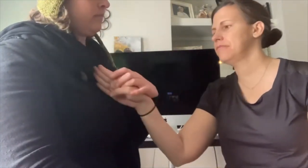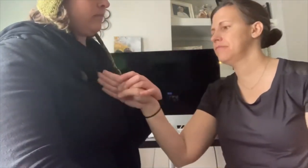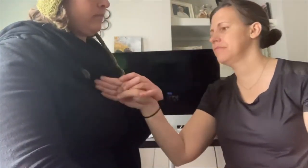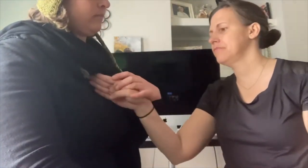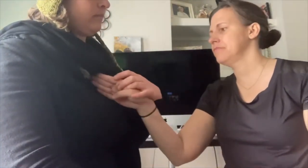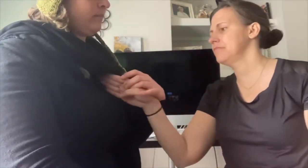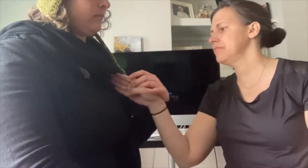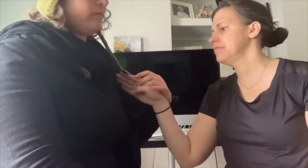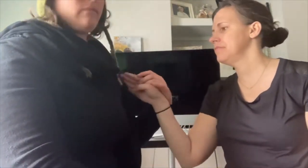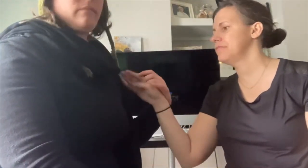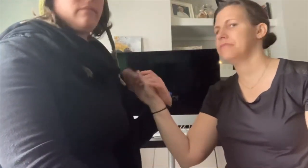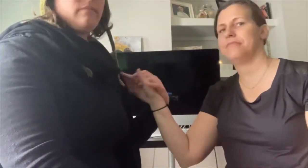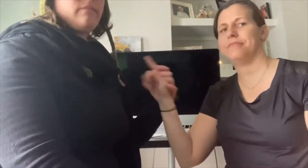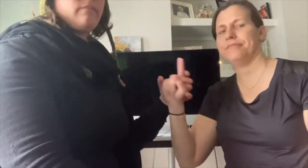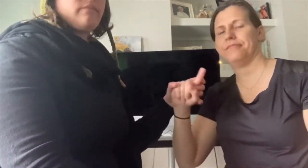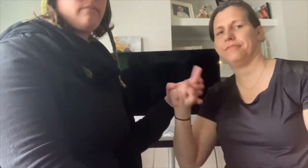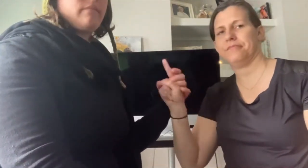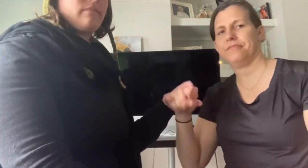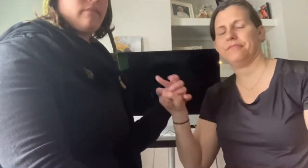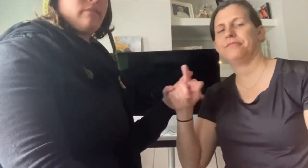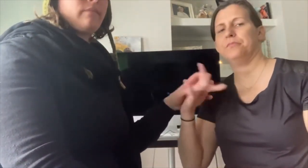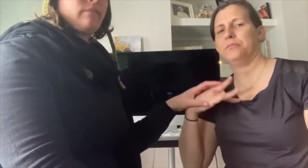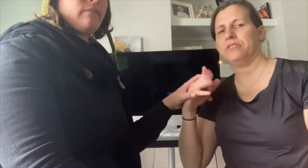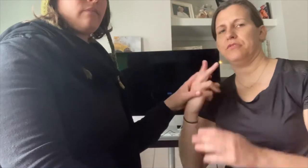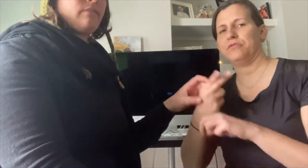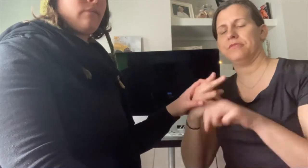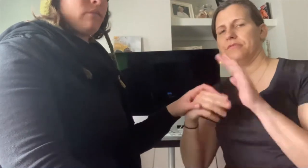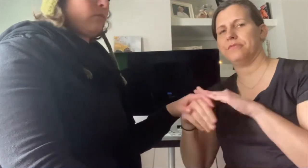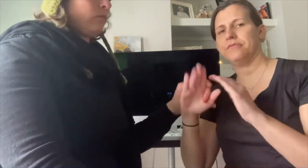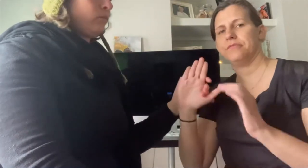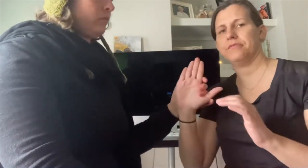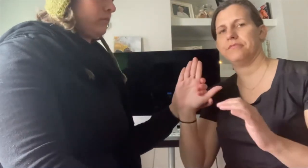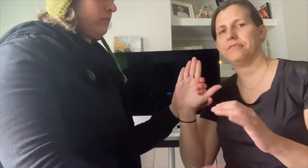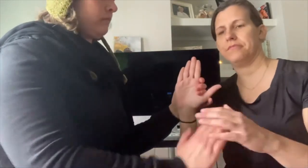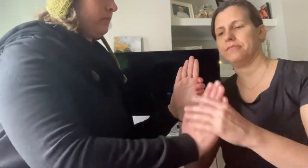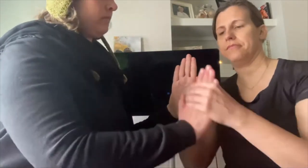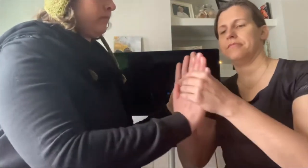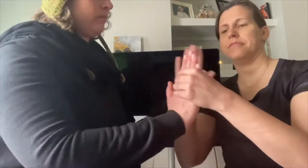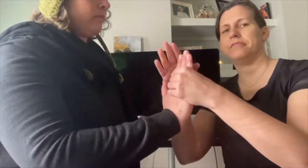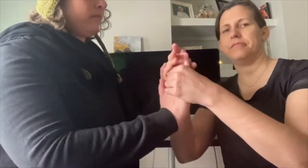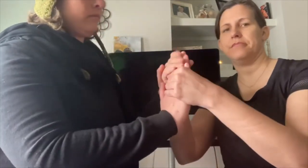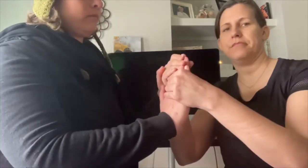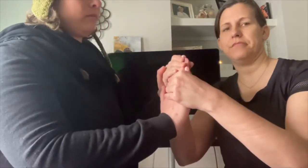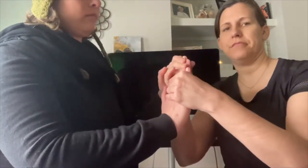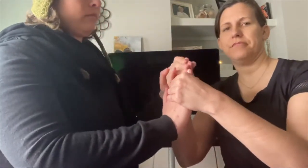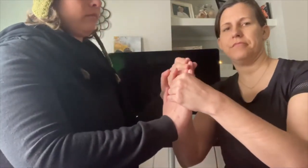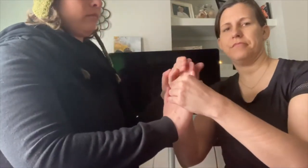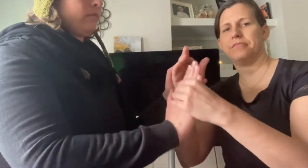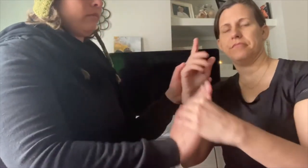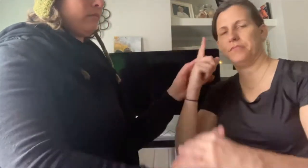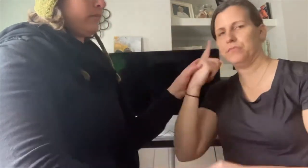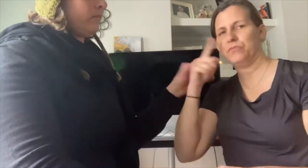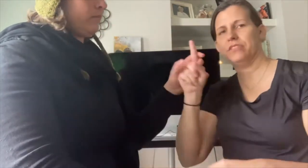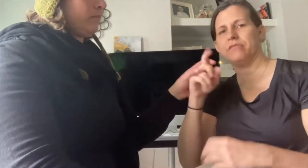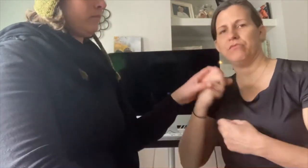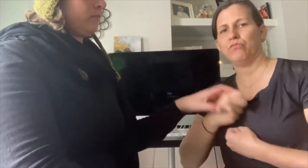The latter half of the alphabet, K through Z, is produced with the four fingertips of the H1 hand together to